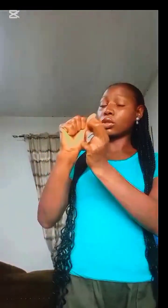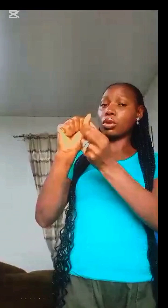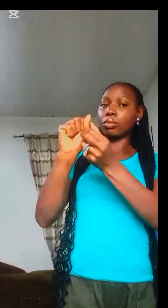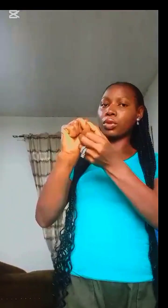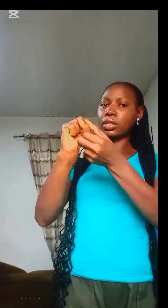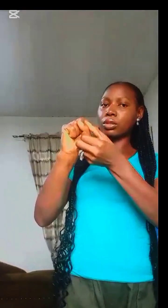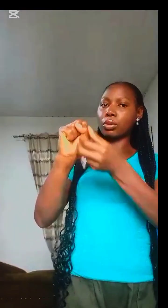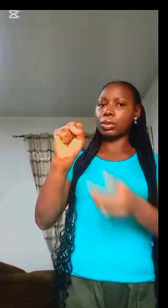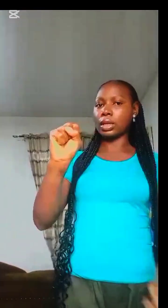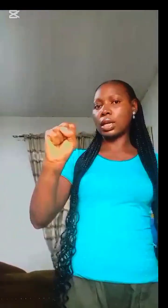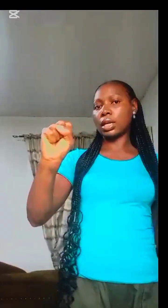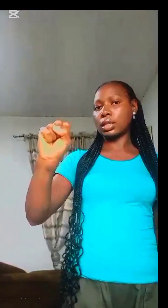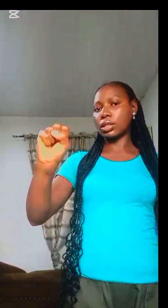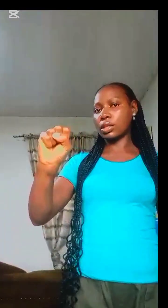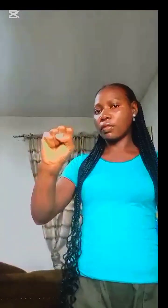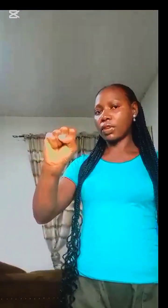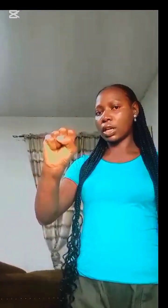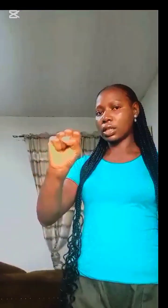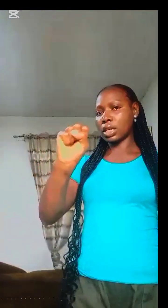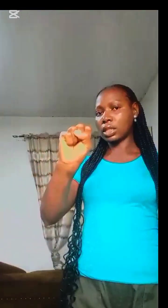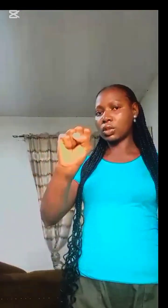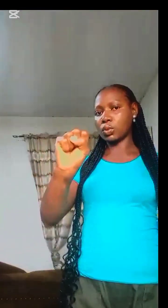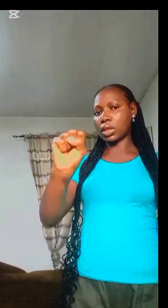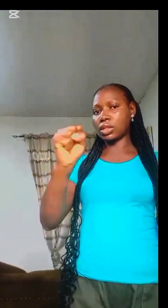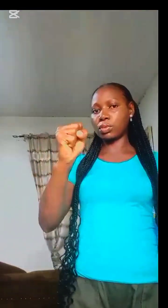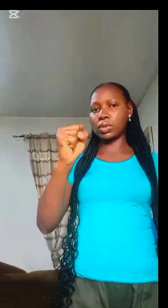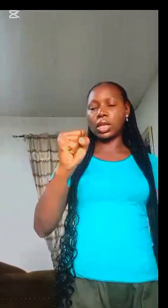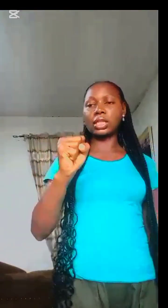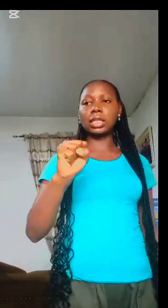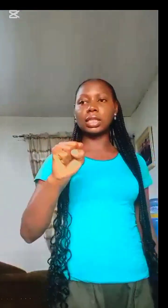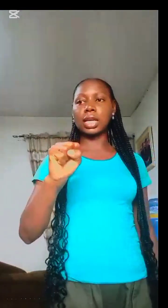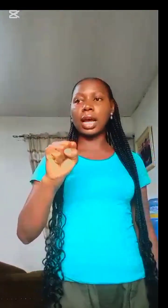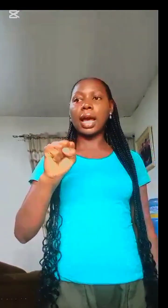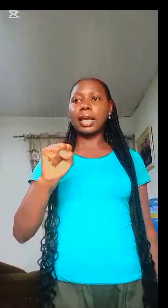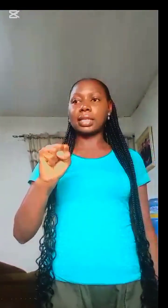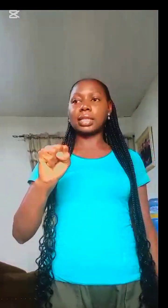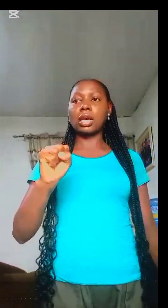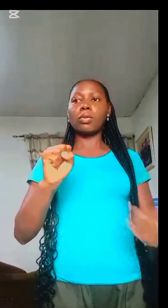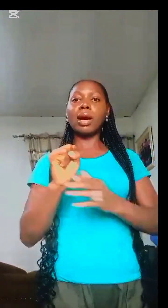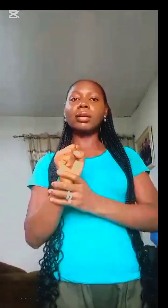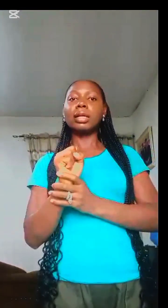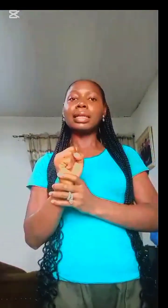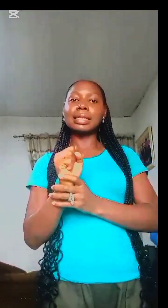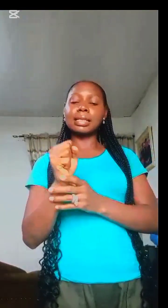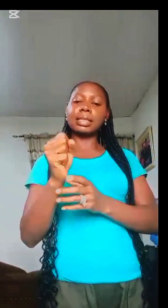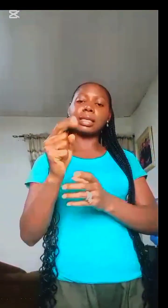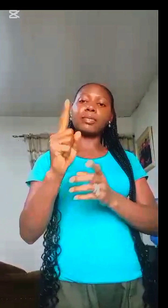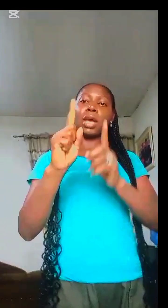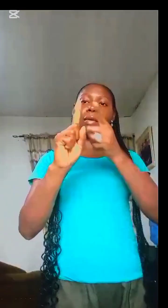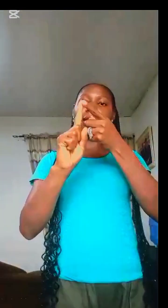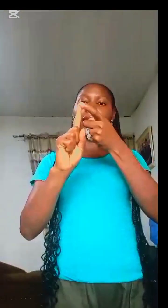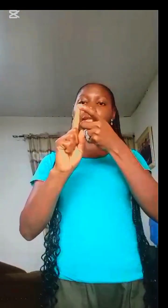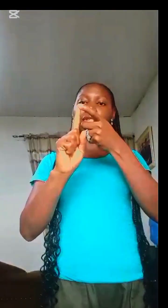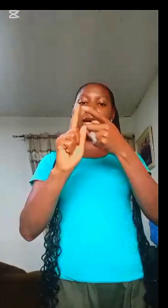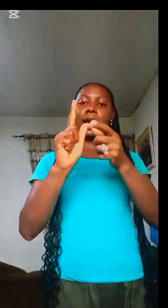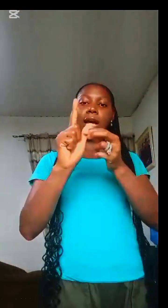thumb resting on these fingers this way. This represents letter S. While letter T, our index finger and